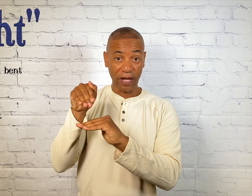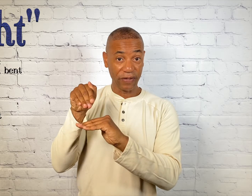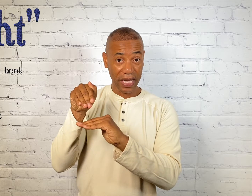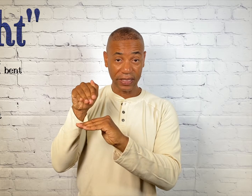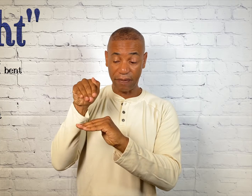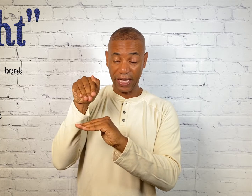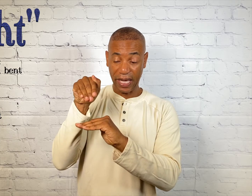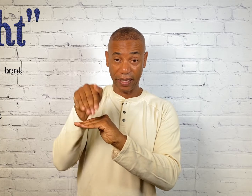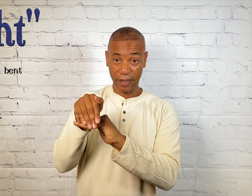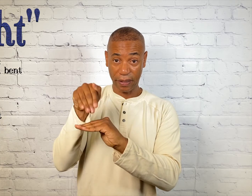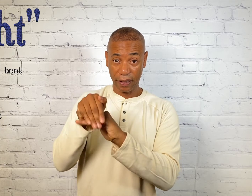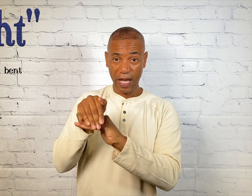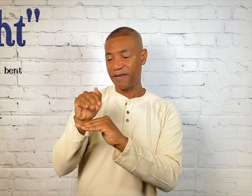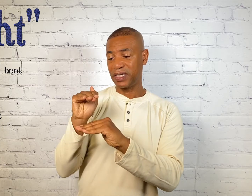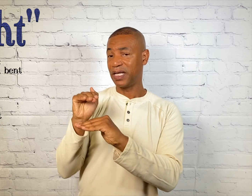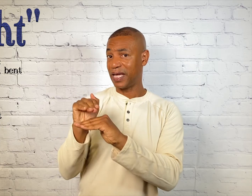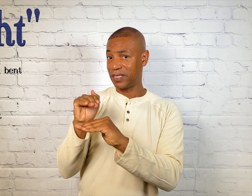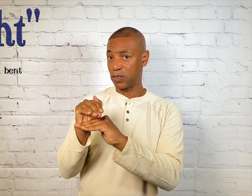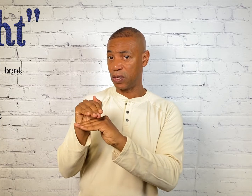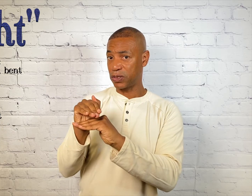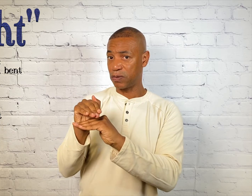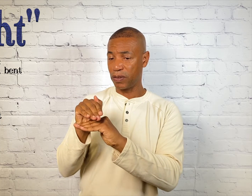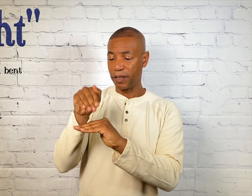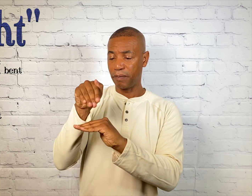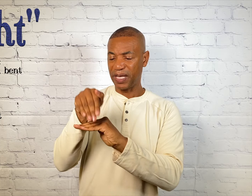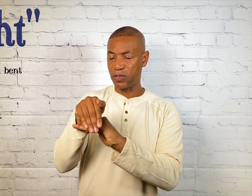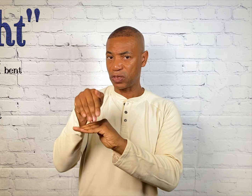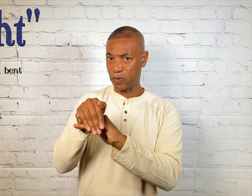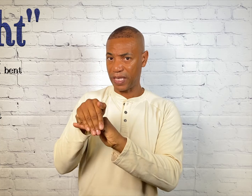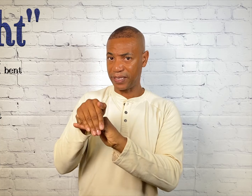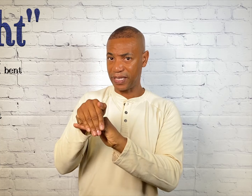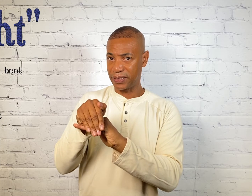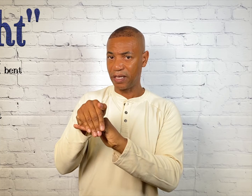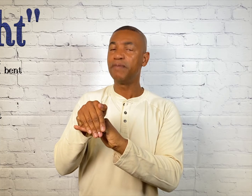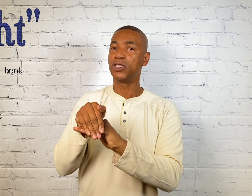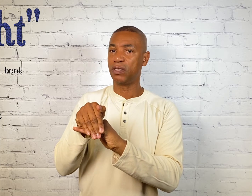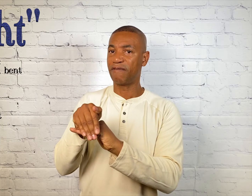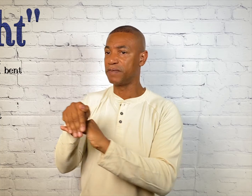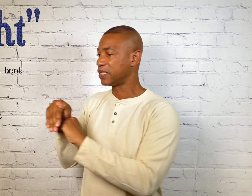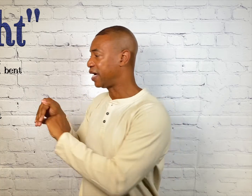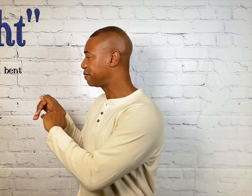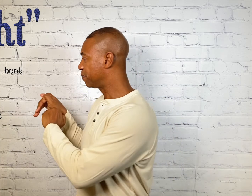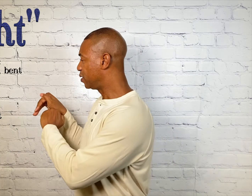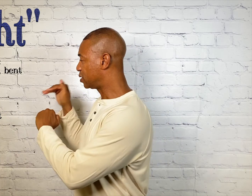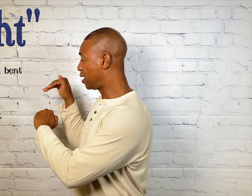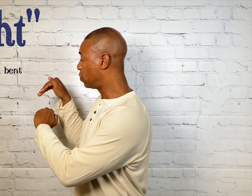the non-dominant hand. I've seen it like this also, but I usually do it like this. Let me show you that from the side. This is how I normally do